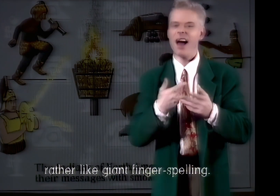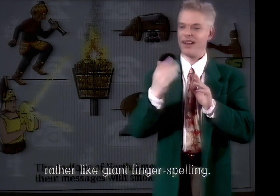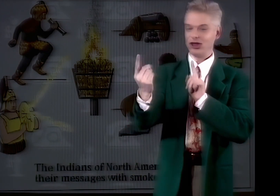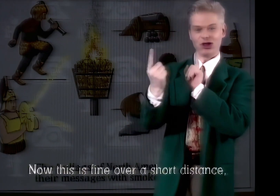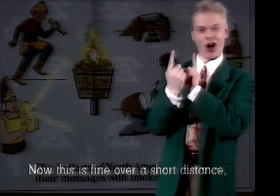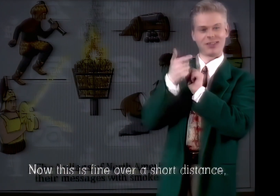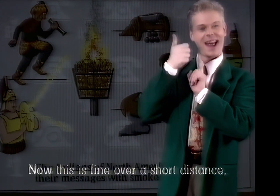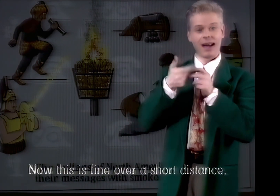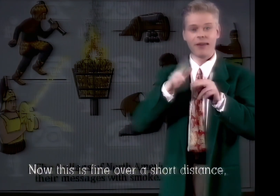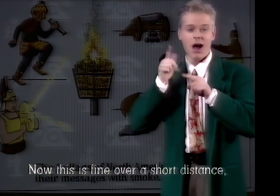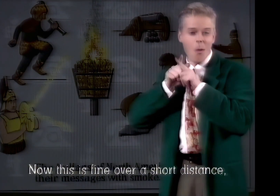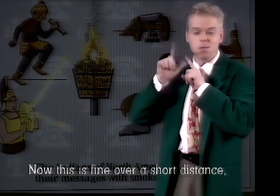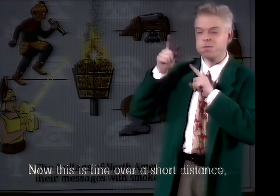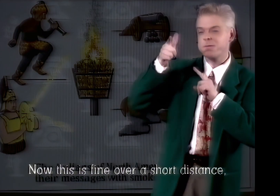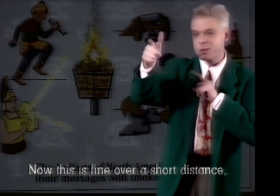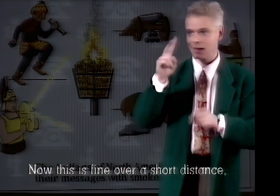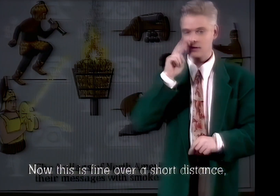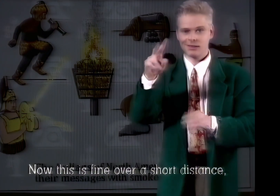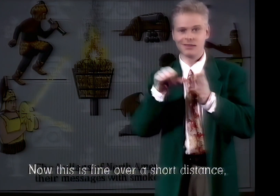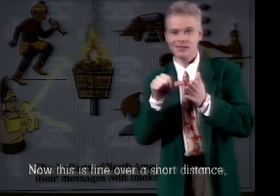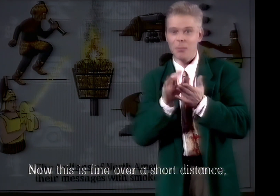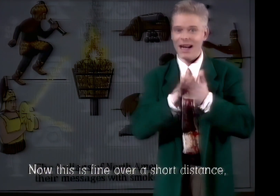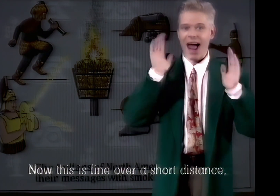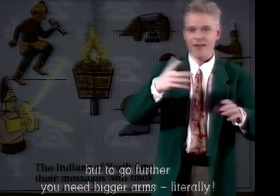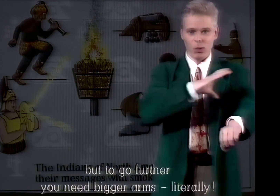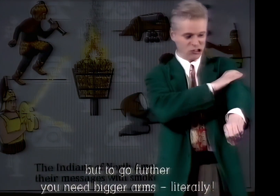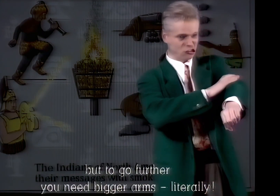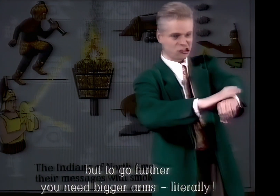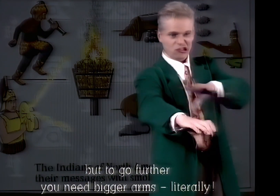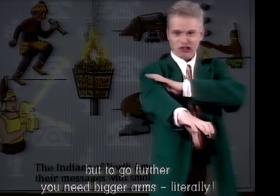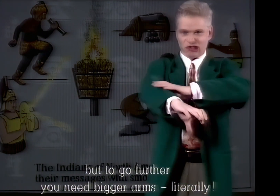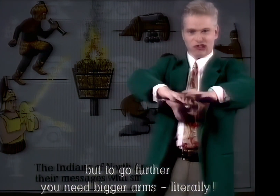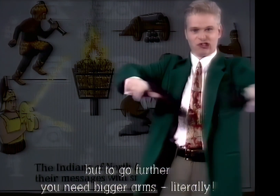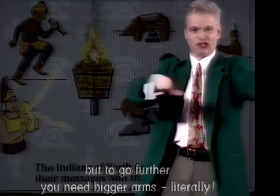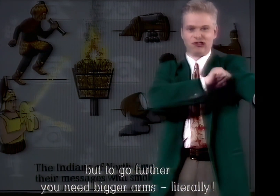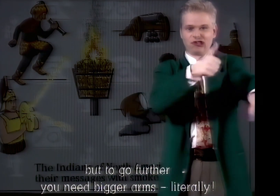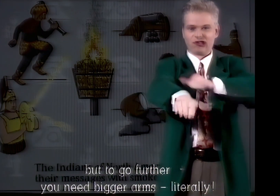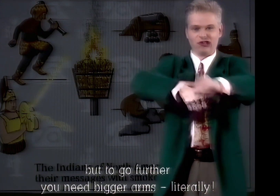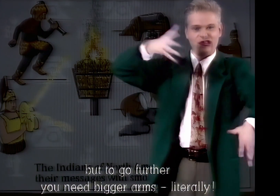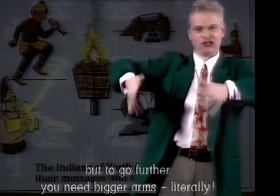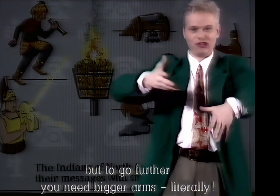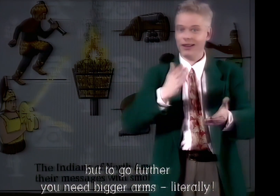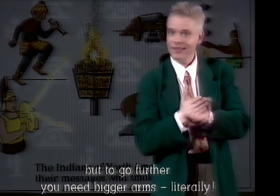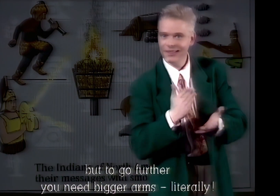Now this is fine over a short distance, but if you want to go further, you need bigger arms, literally.